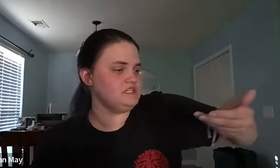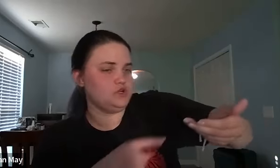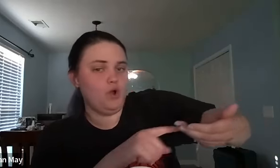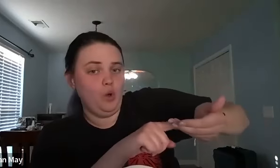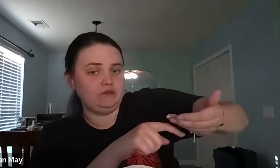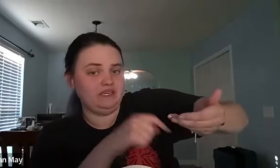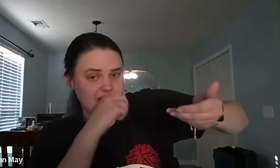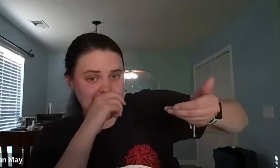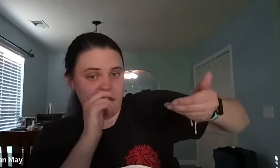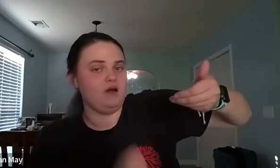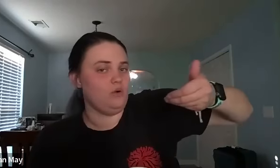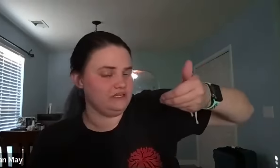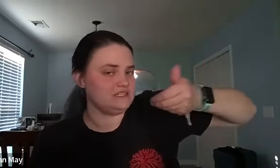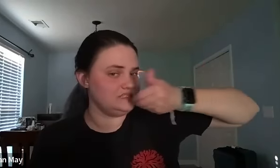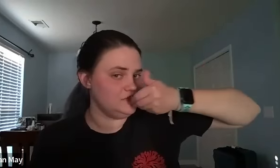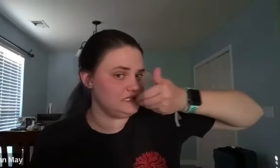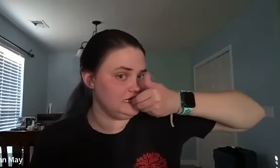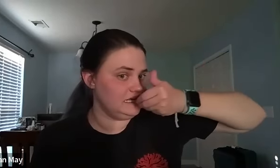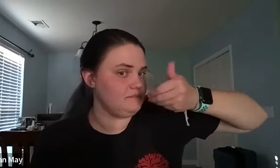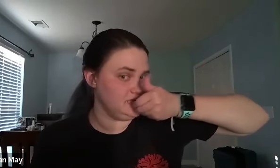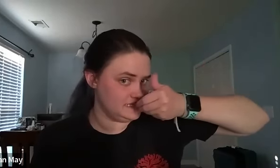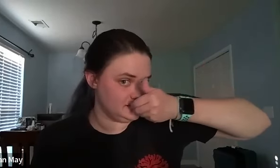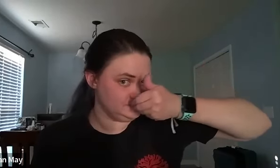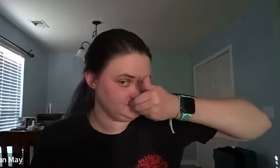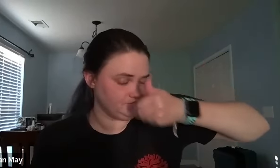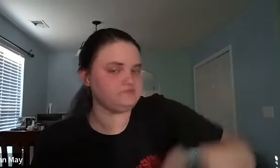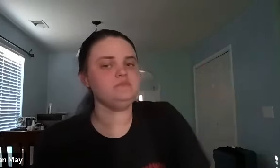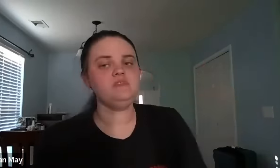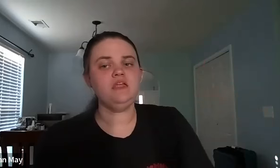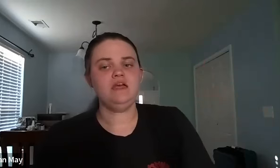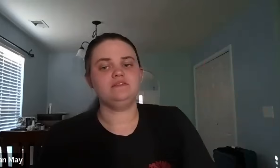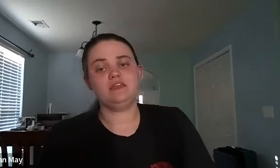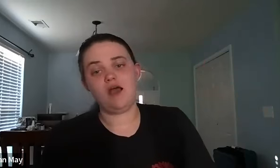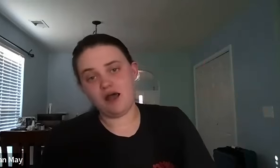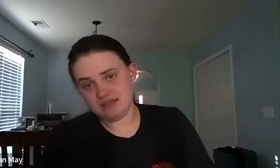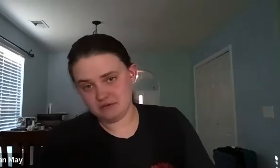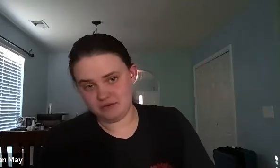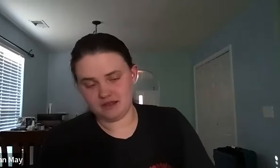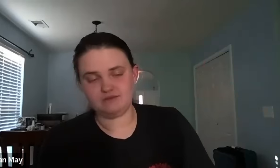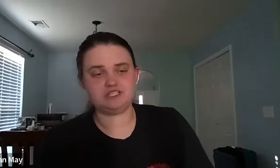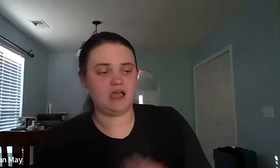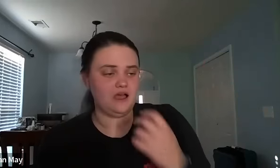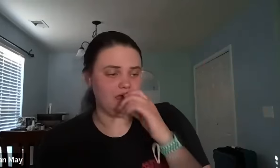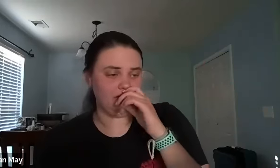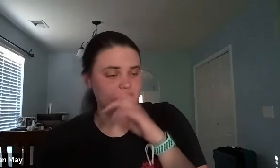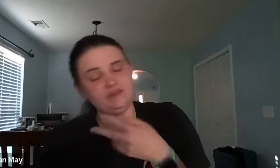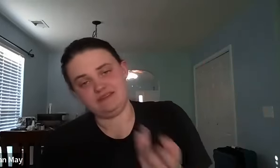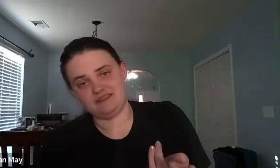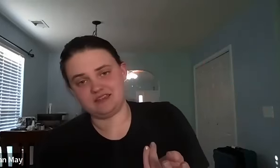like you're holding it. Yeah, holding a slice of pizza and eating it, pizza. The other one, which I really think is kind of